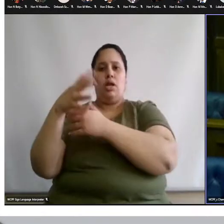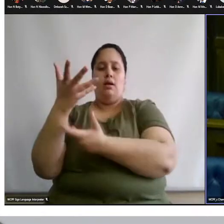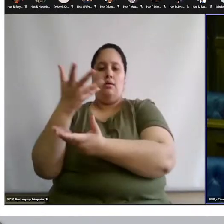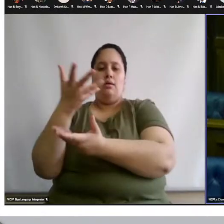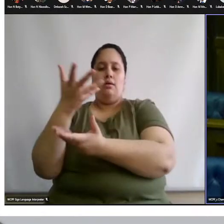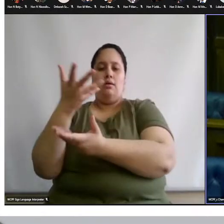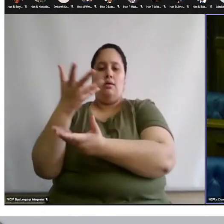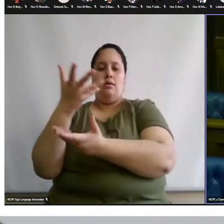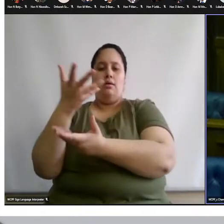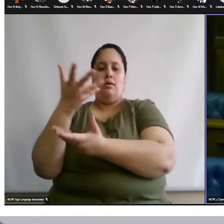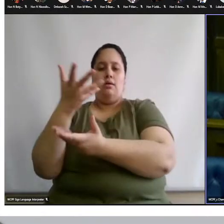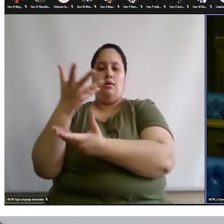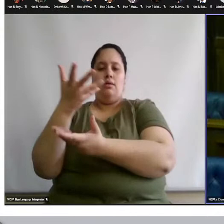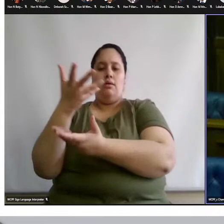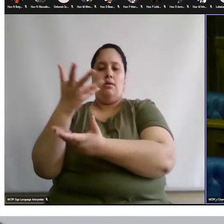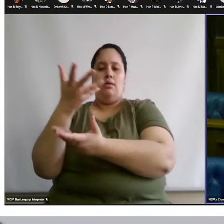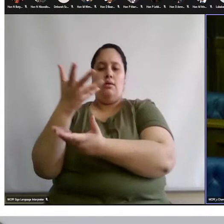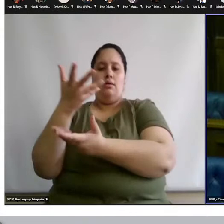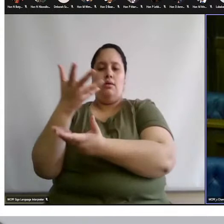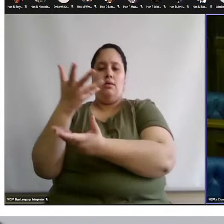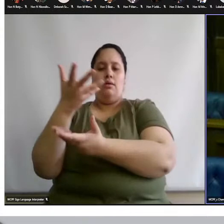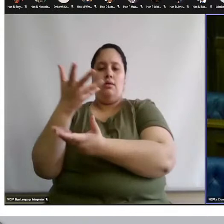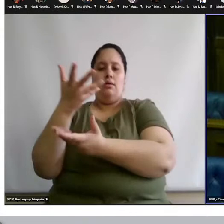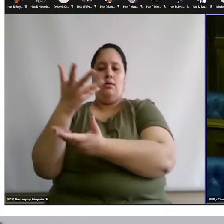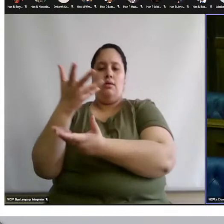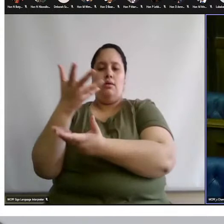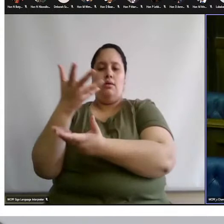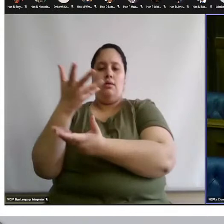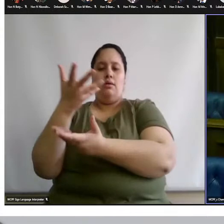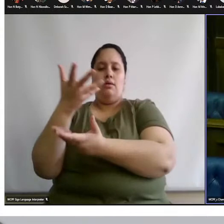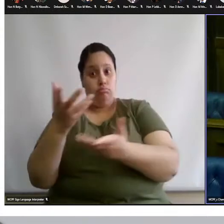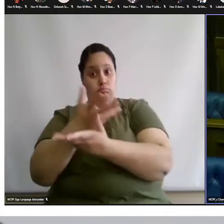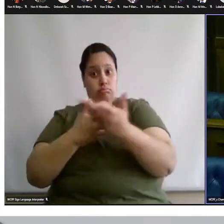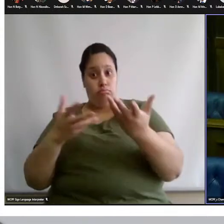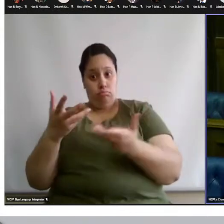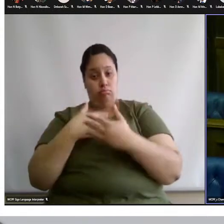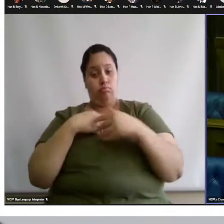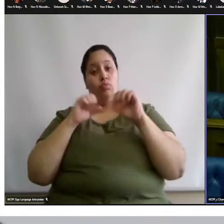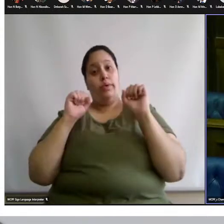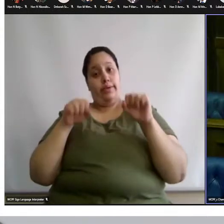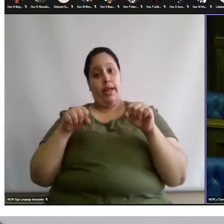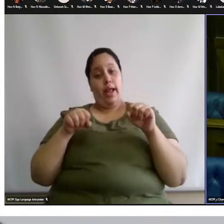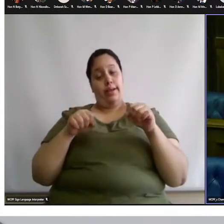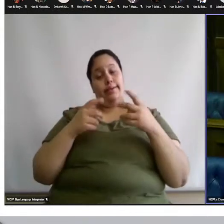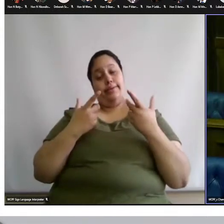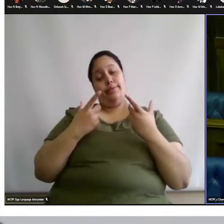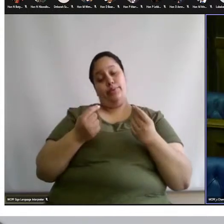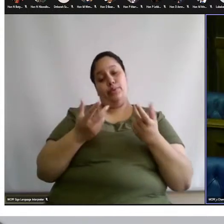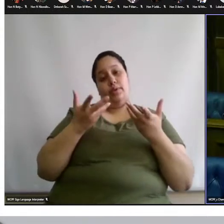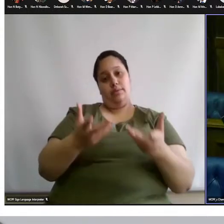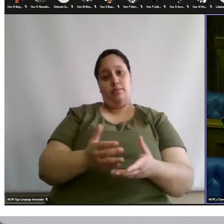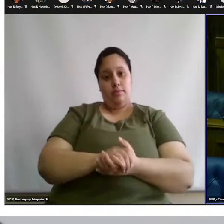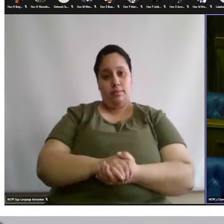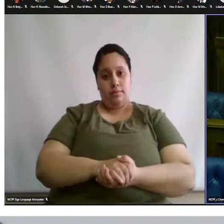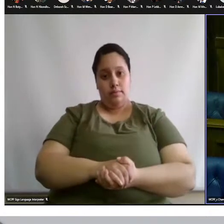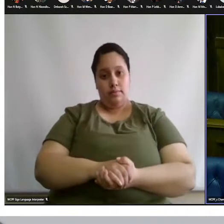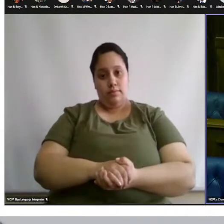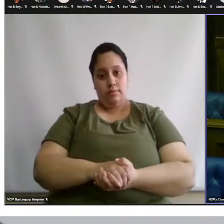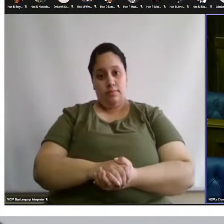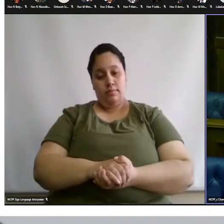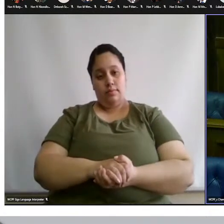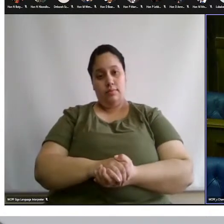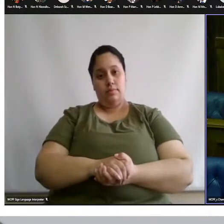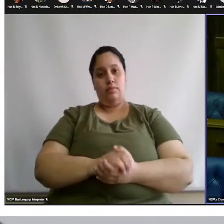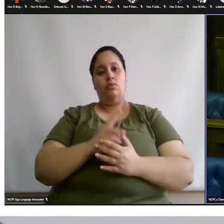this and sort it out. If he wants to come outside with me, we'll go outside and at our meeting tomorrow. Well, Honourable,